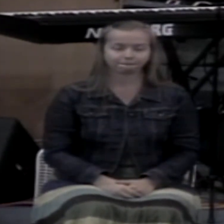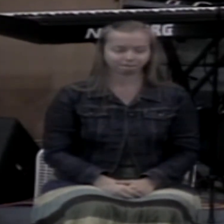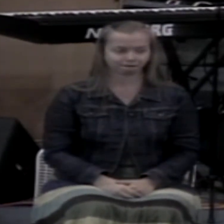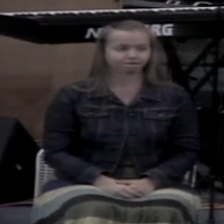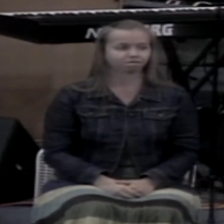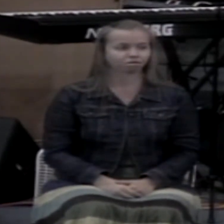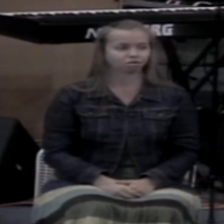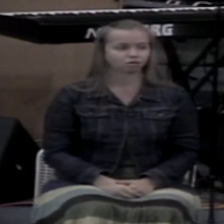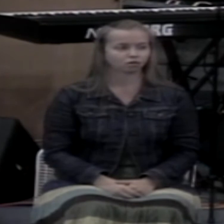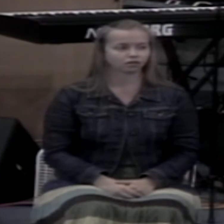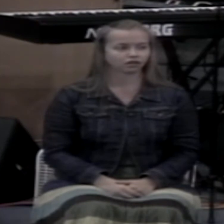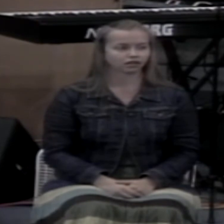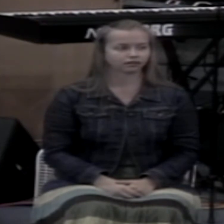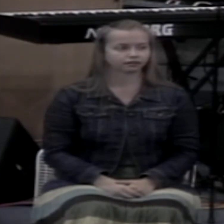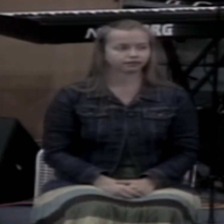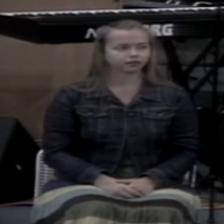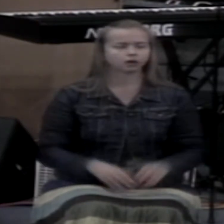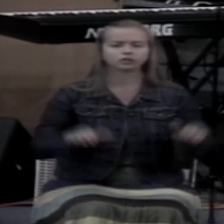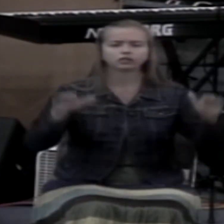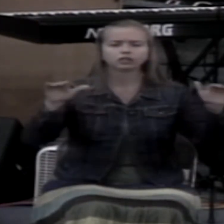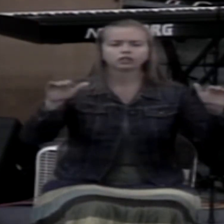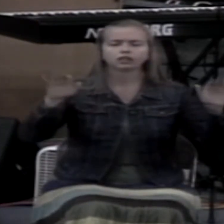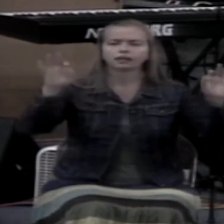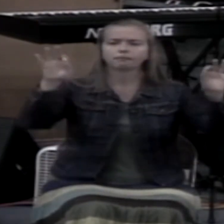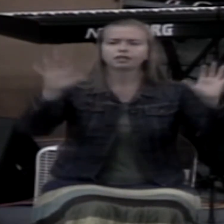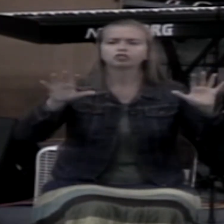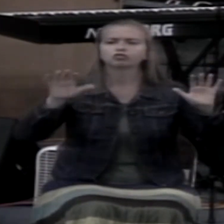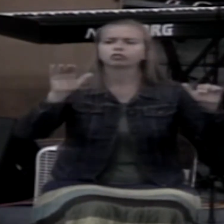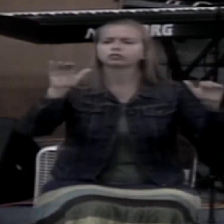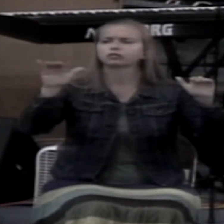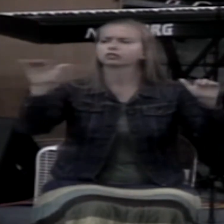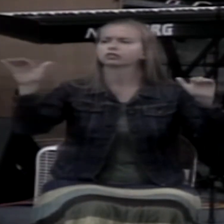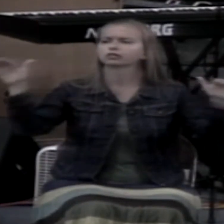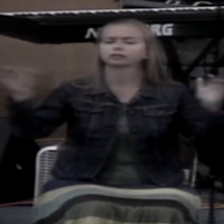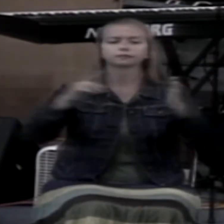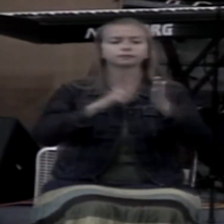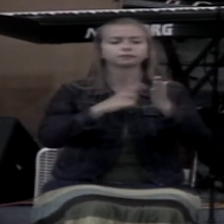equals there. The same law applies to the ministry.